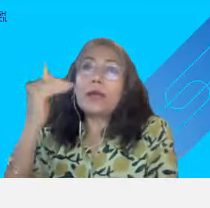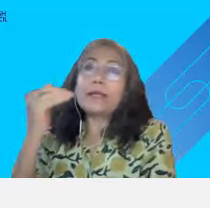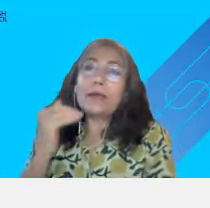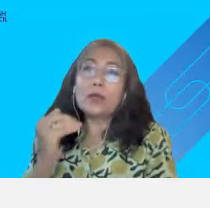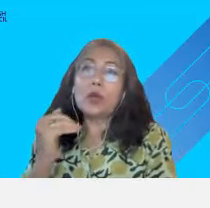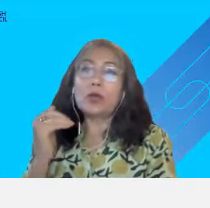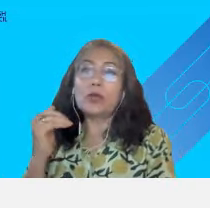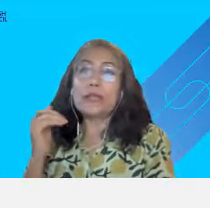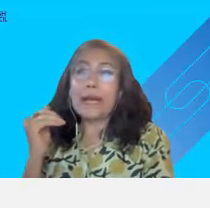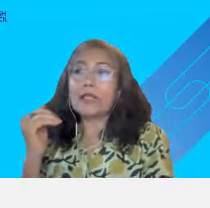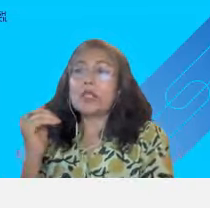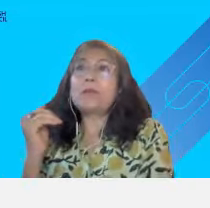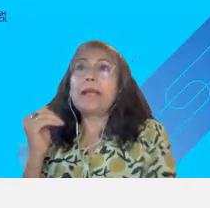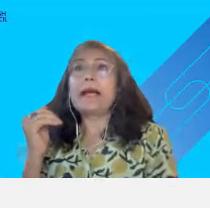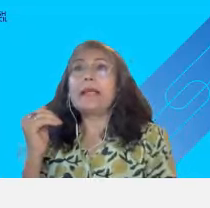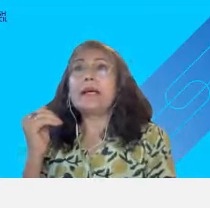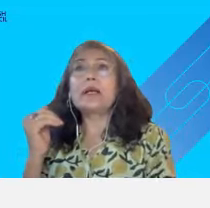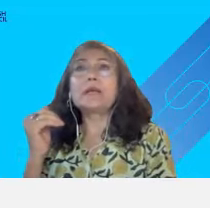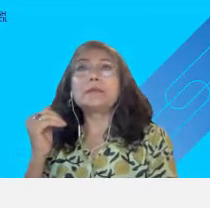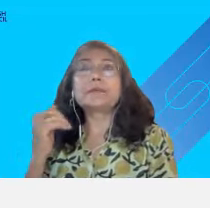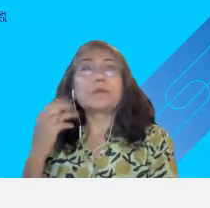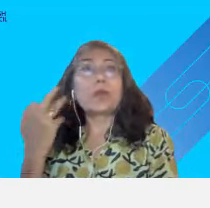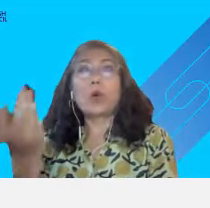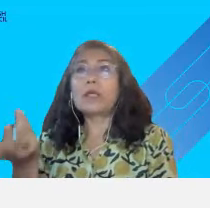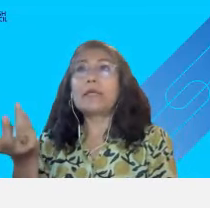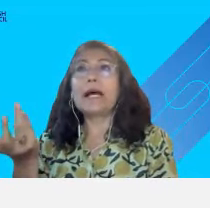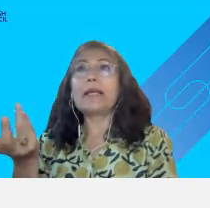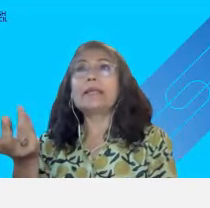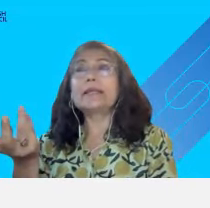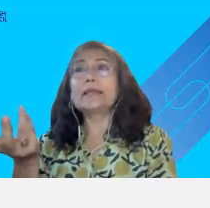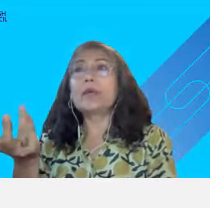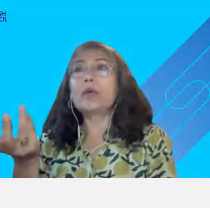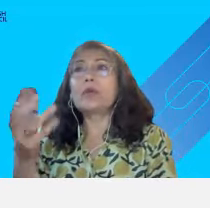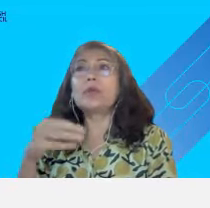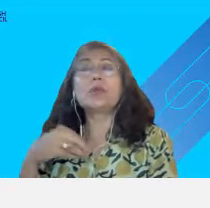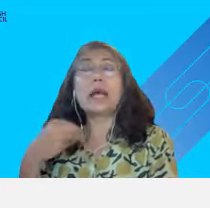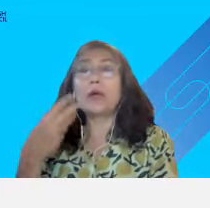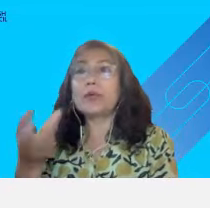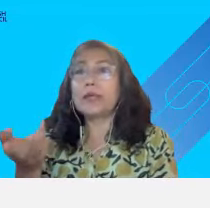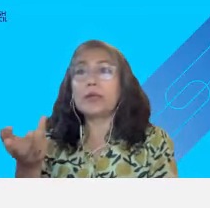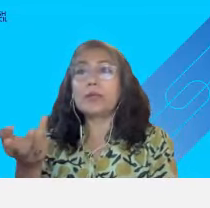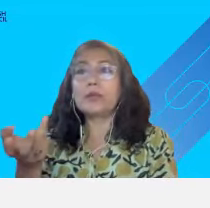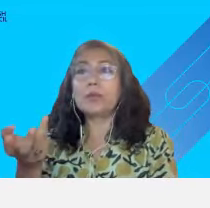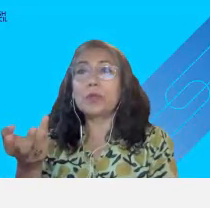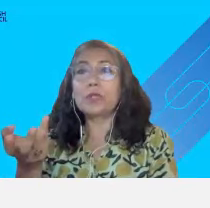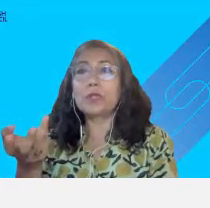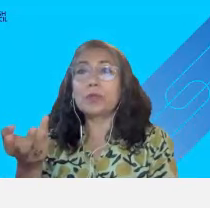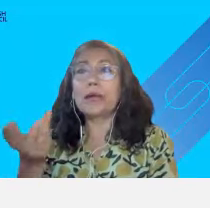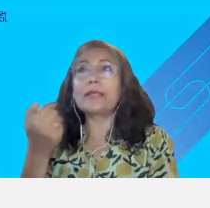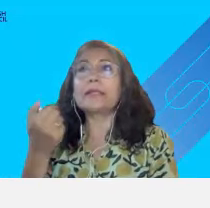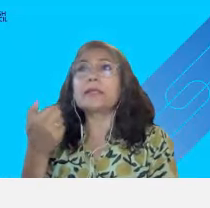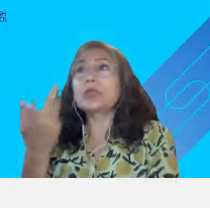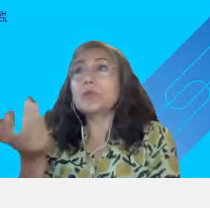let them write down a concrete action plan. What are the ideas that they're going to use? How are they going to put it